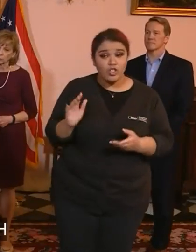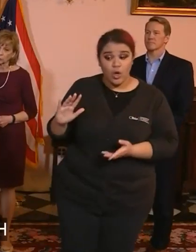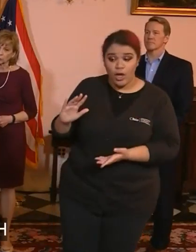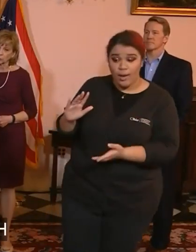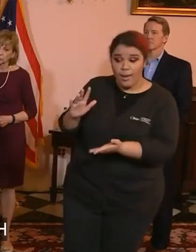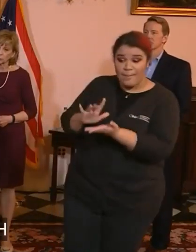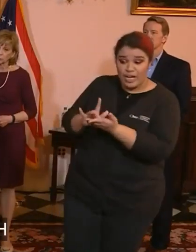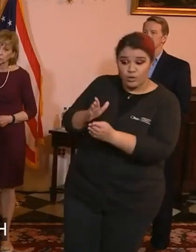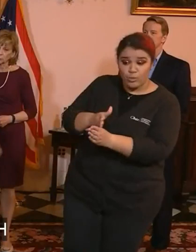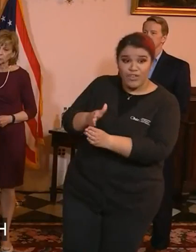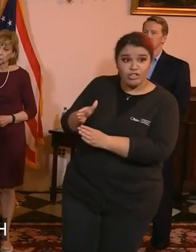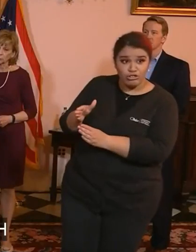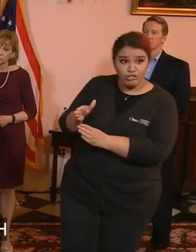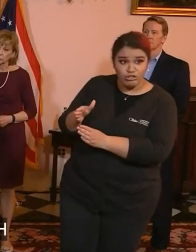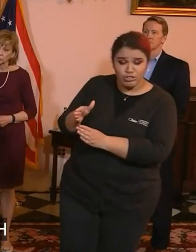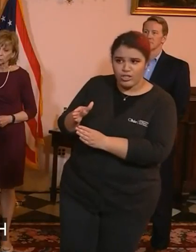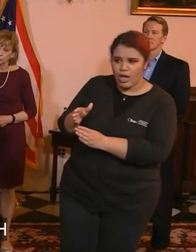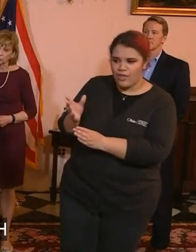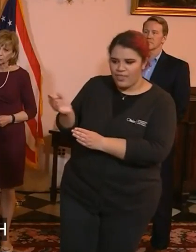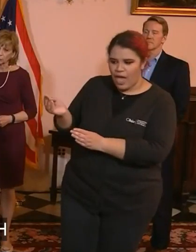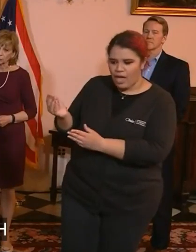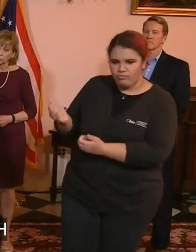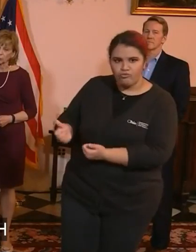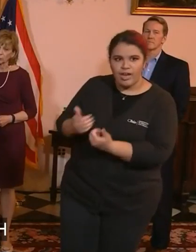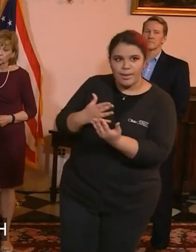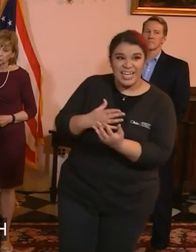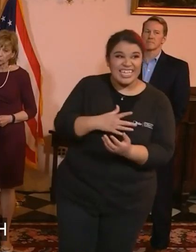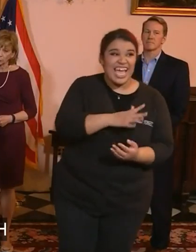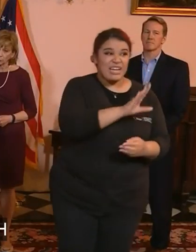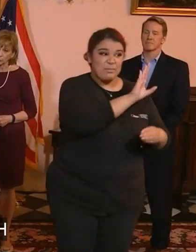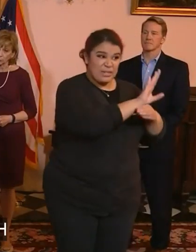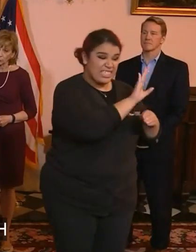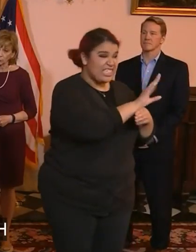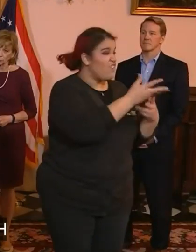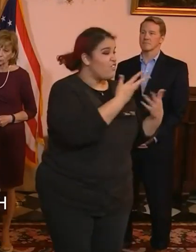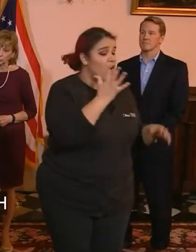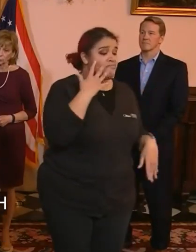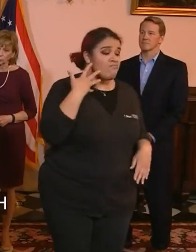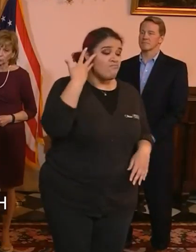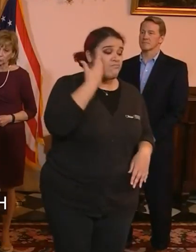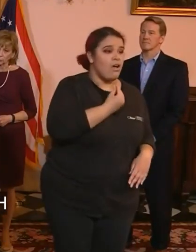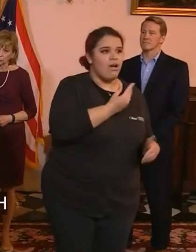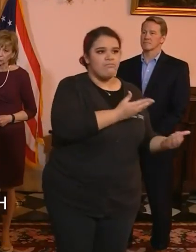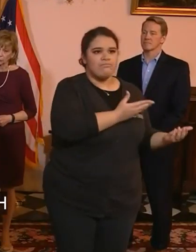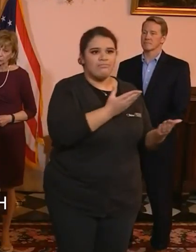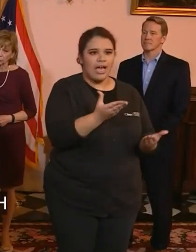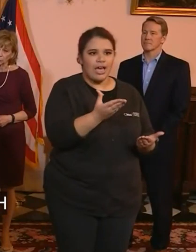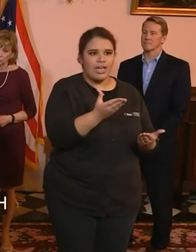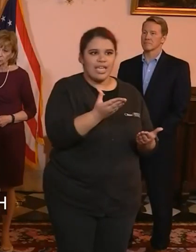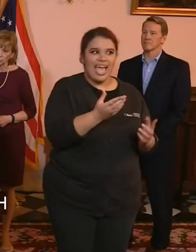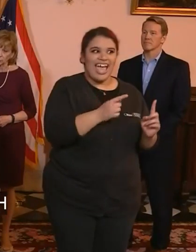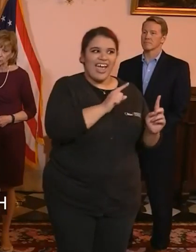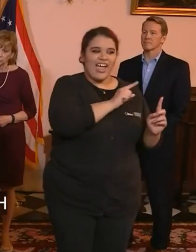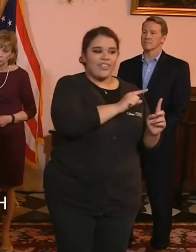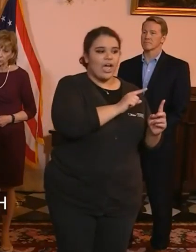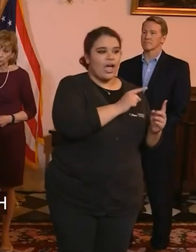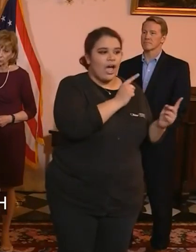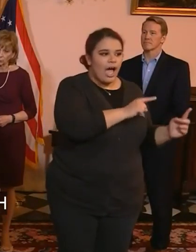directly from talking to companies that actually did it. They were able to do it, and they got.